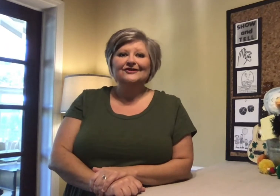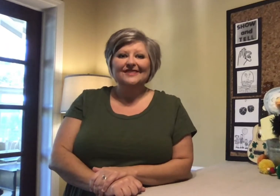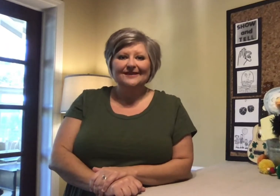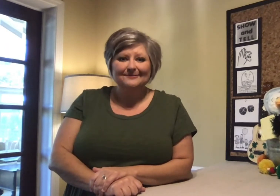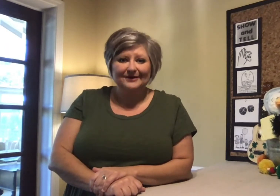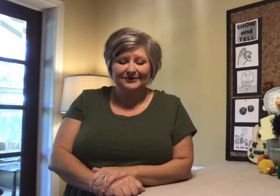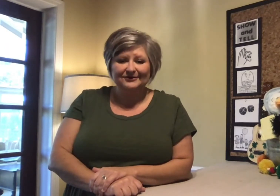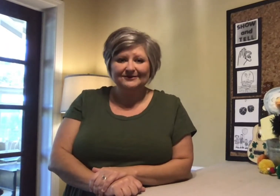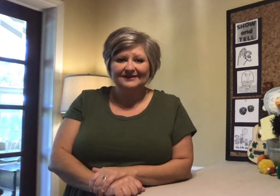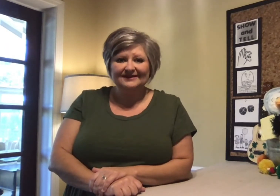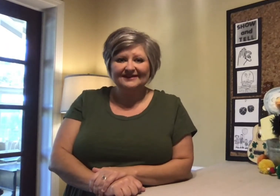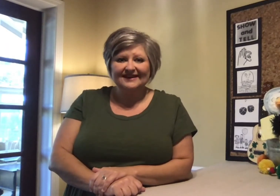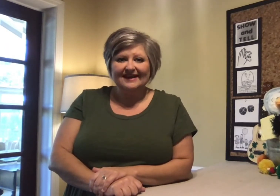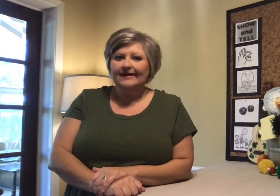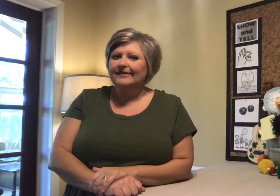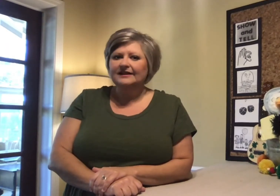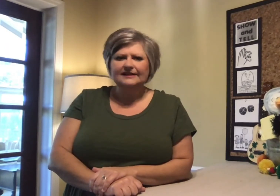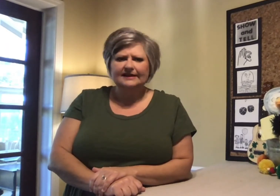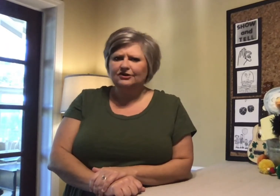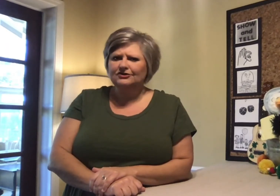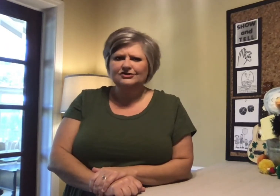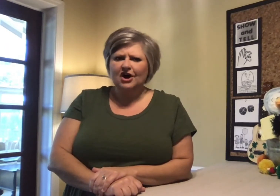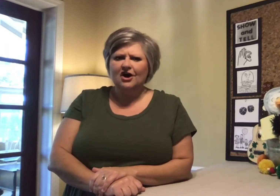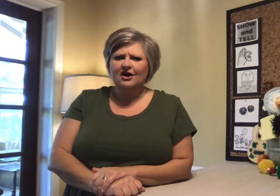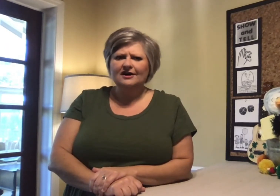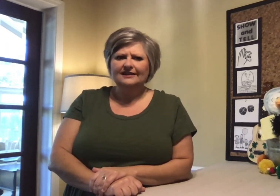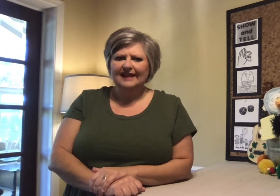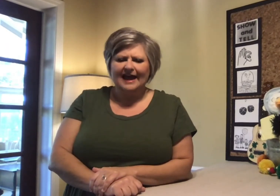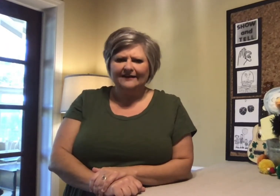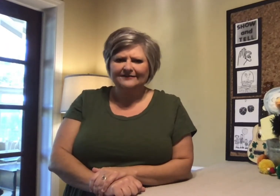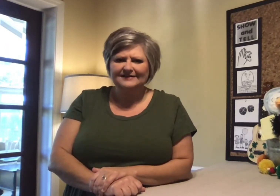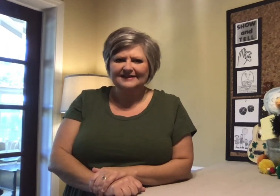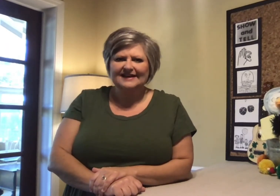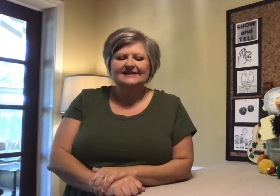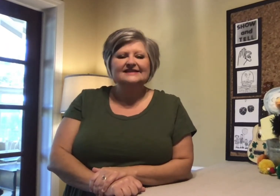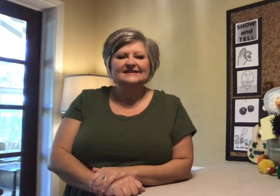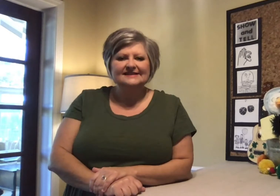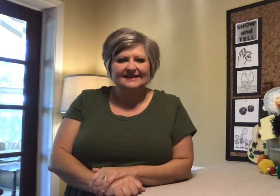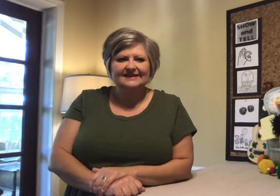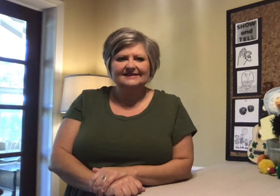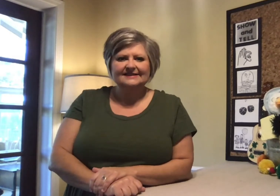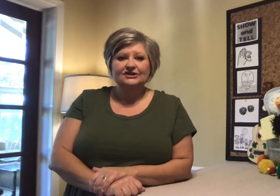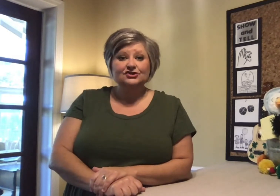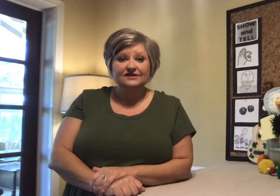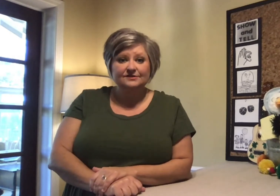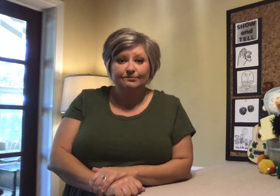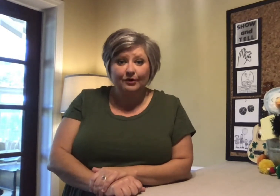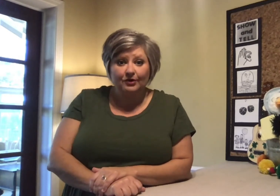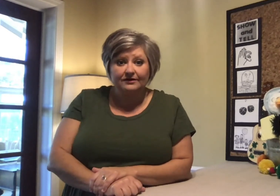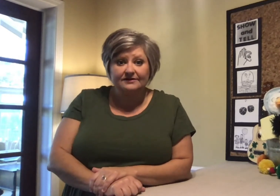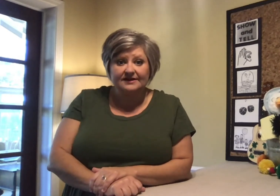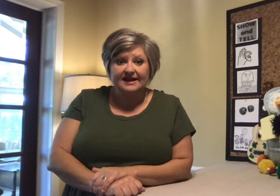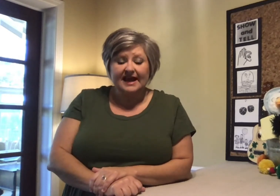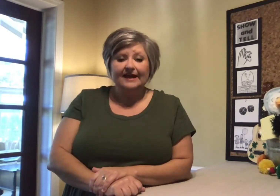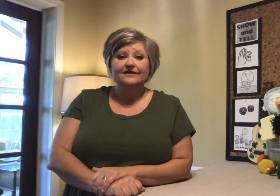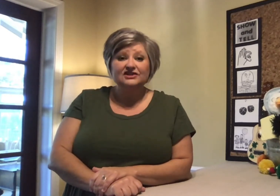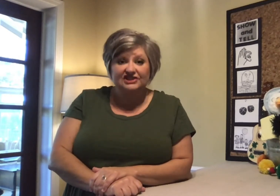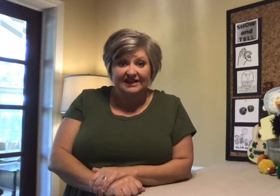the moon. The little dog laughed to see such a sport, and the